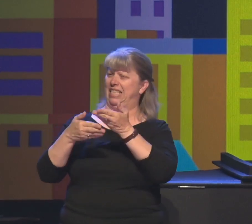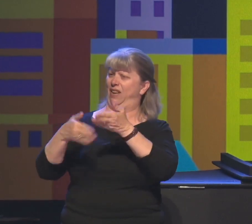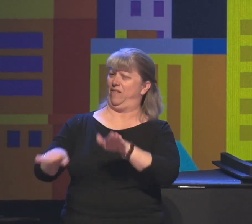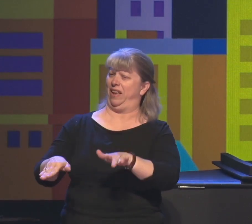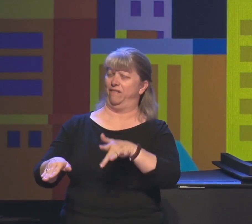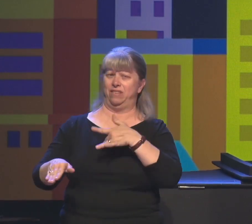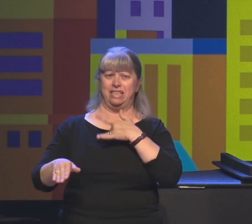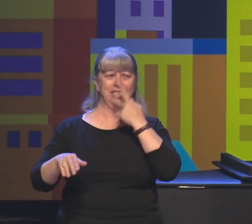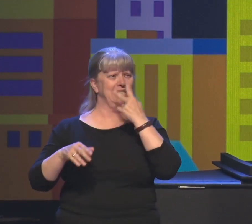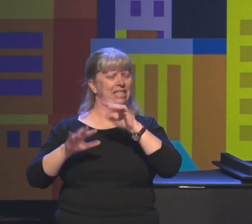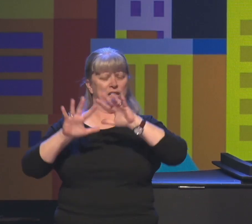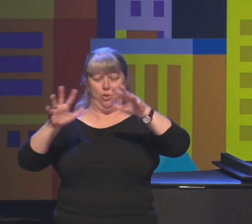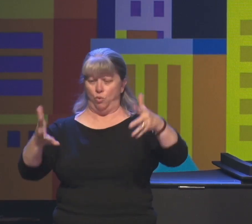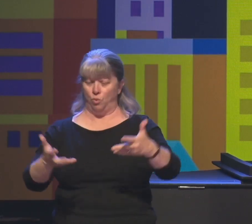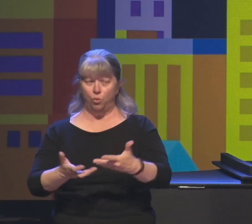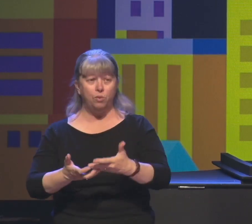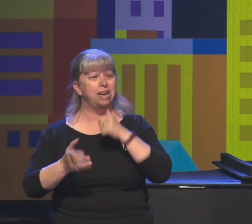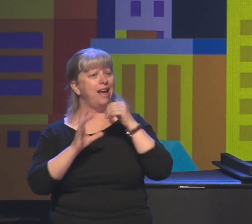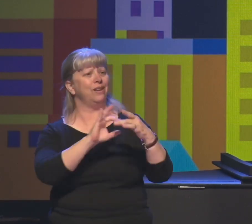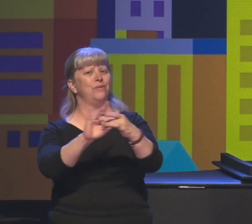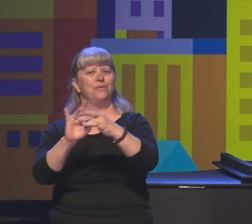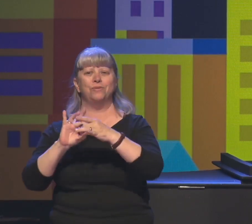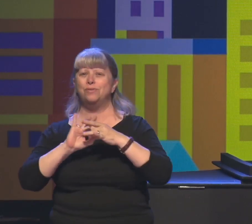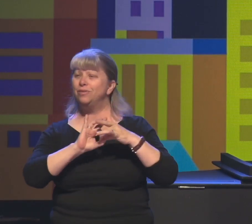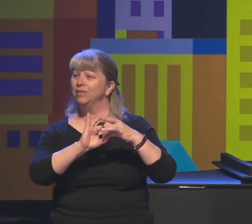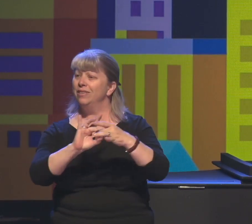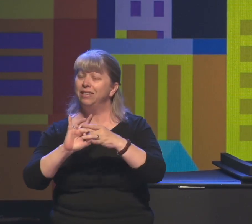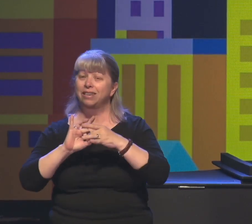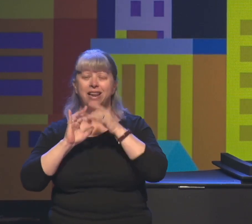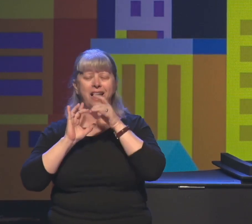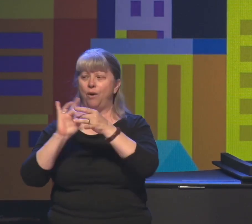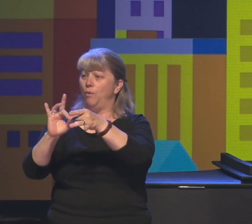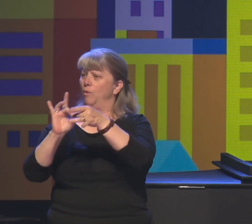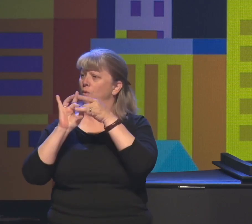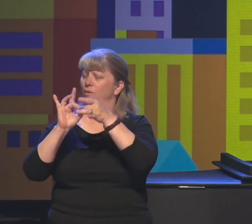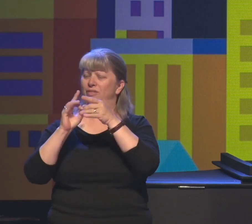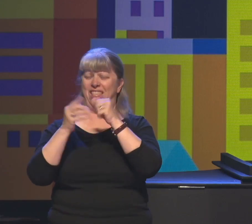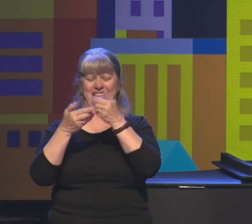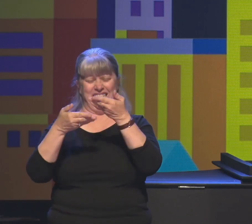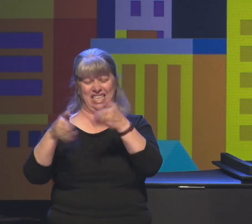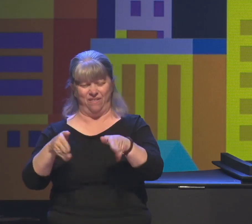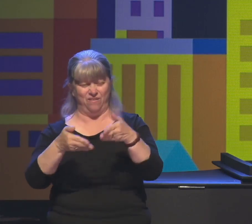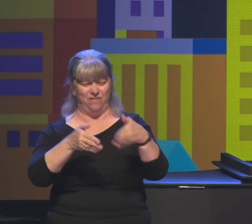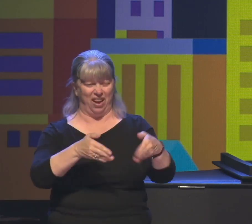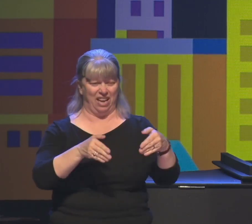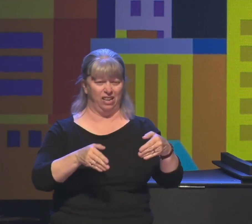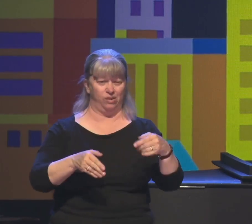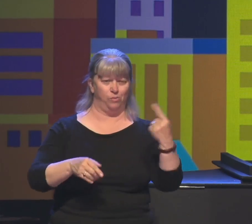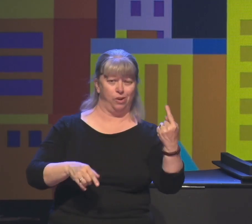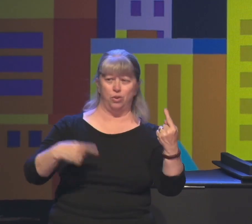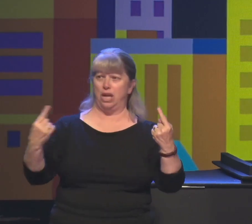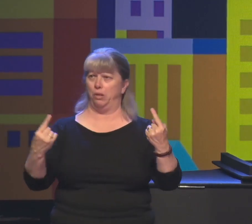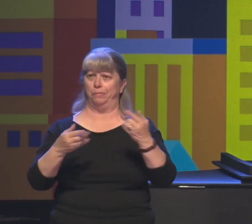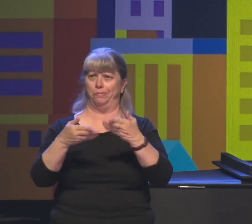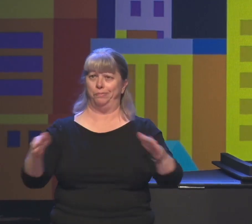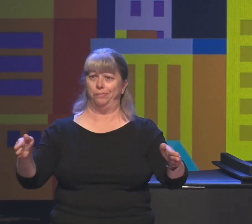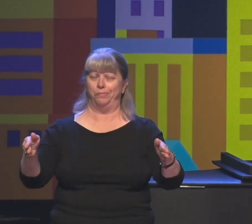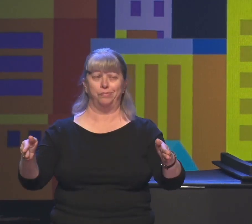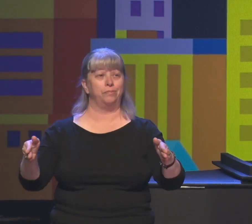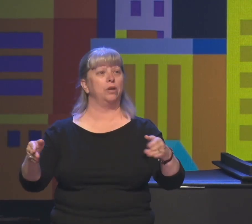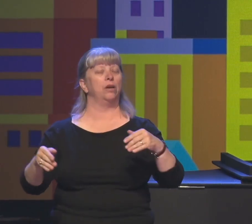of seeing the world. That's not united or that's not union, but that's divided. There's a duality there. There's